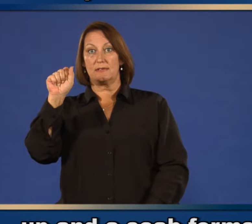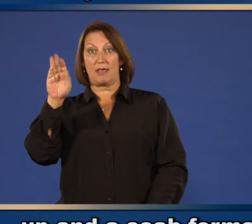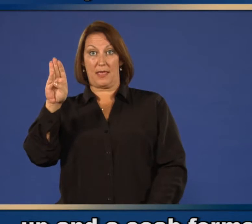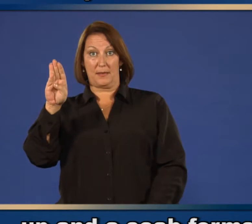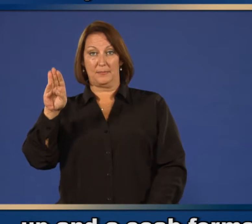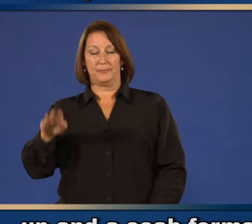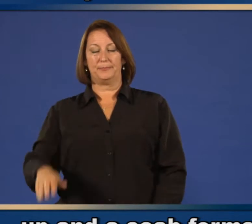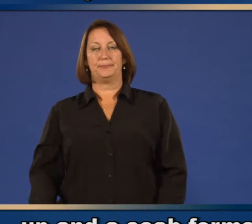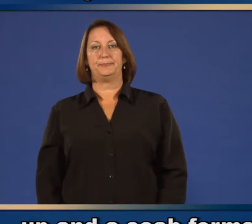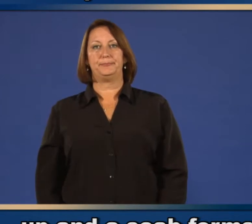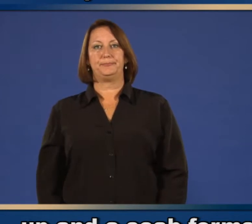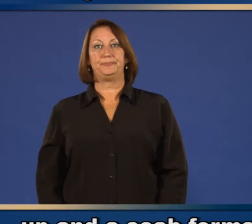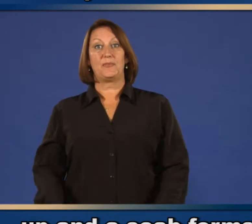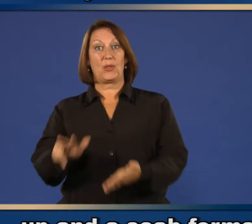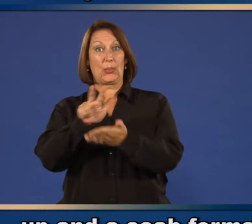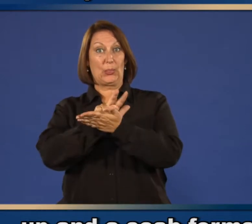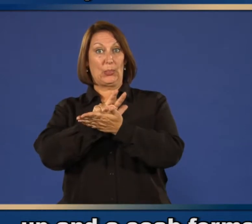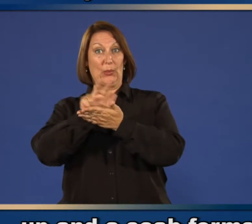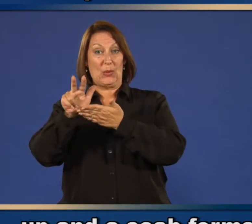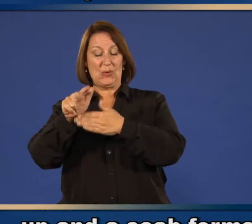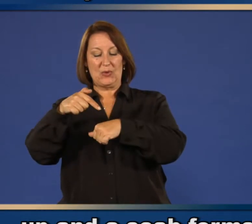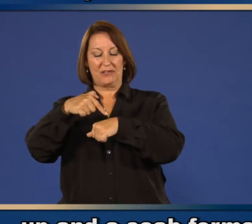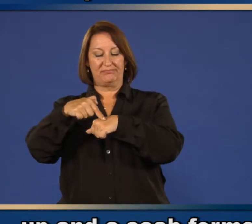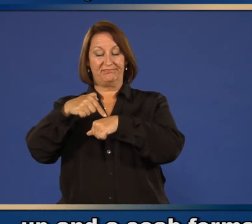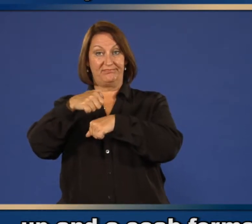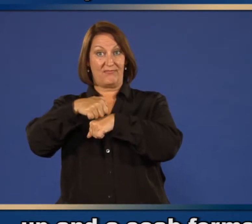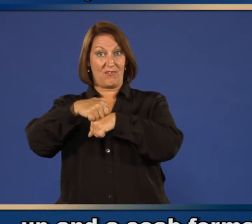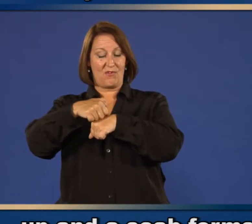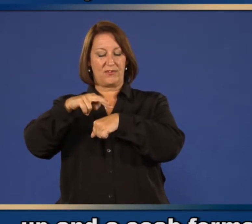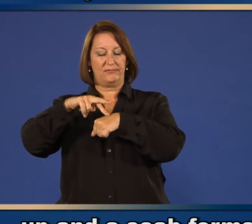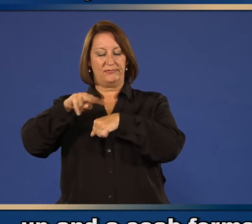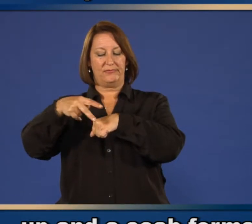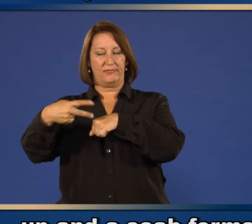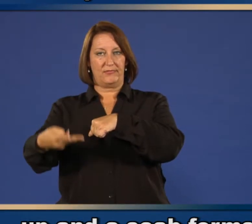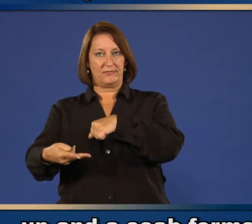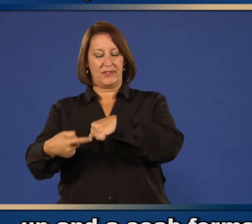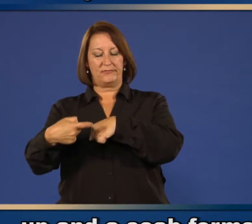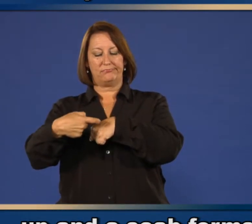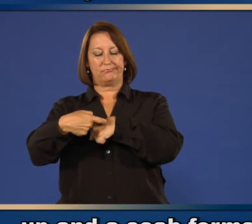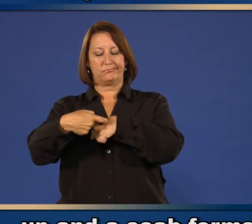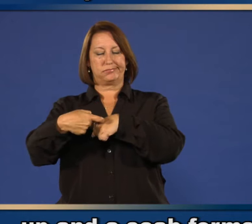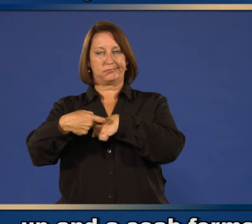The scab falls off in the third week, leaving a small scar.